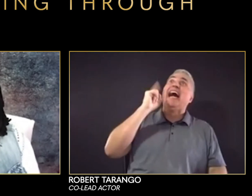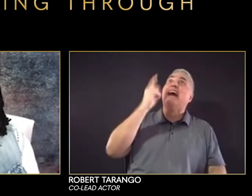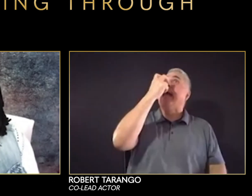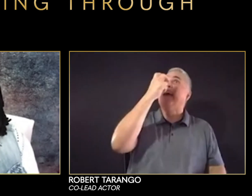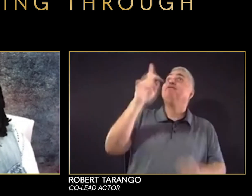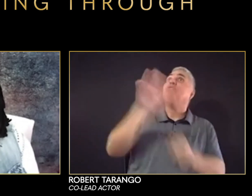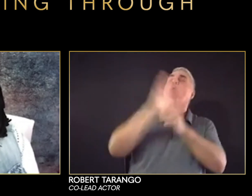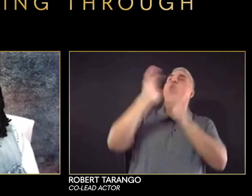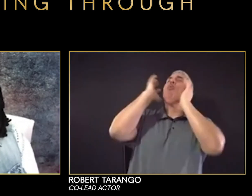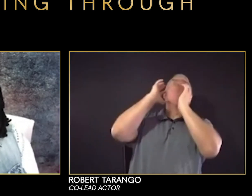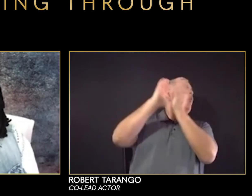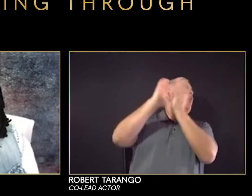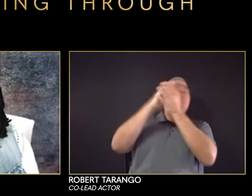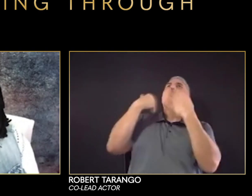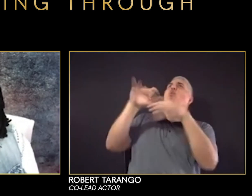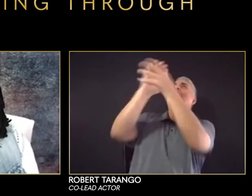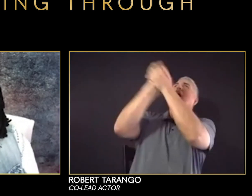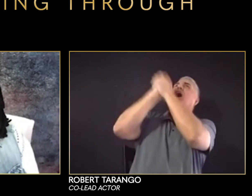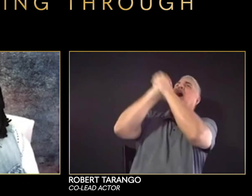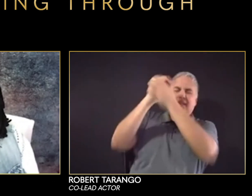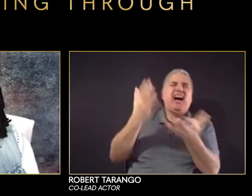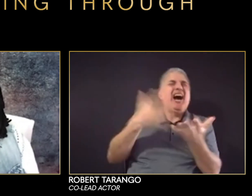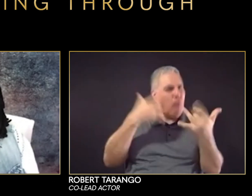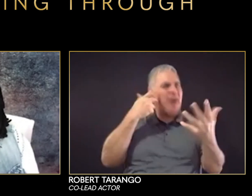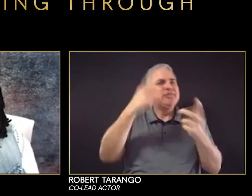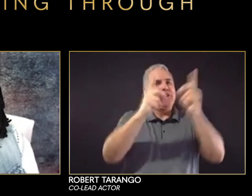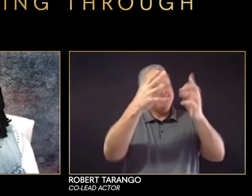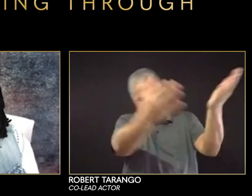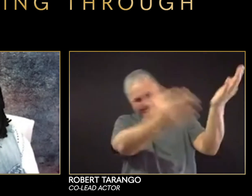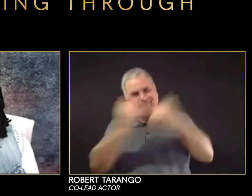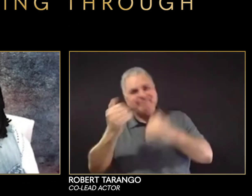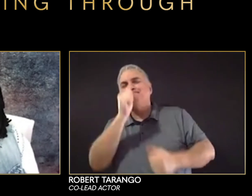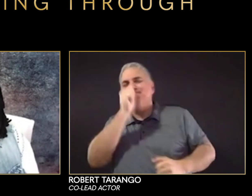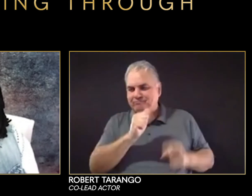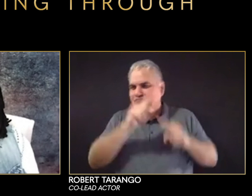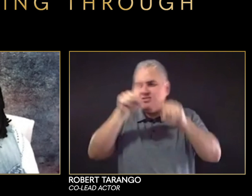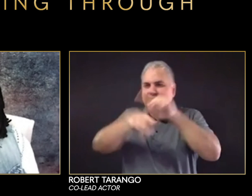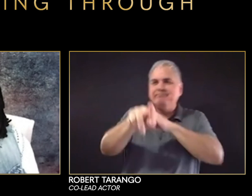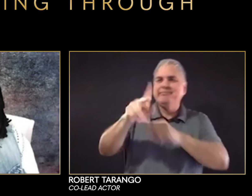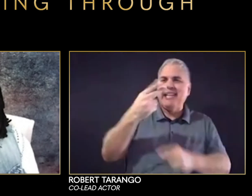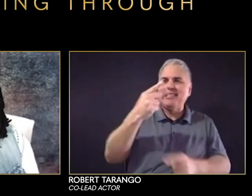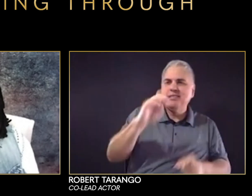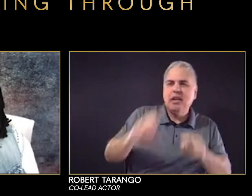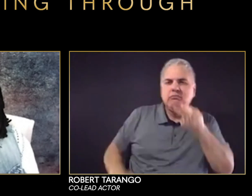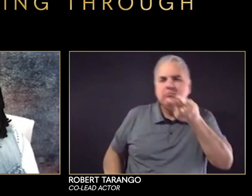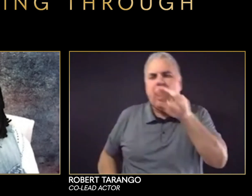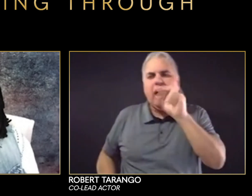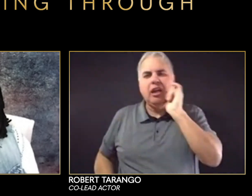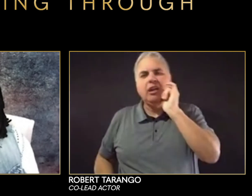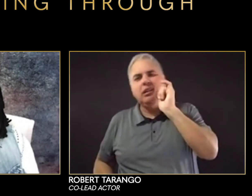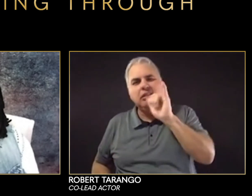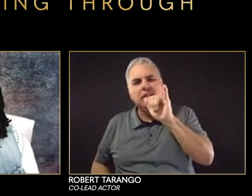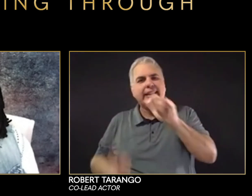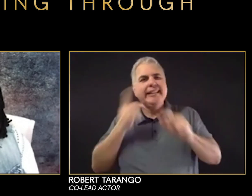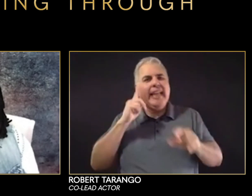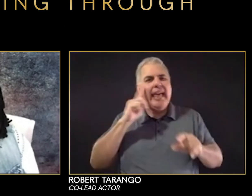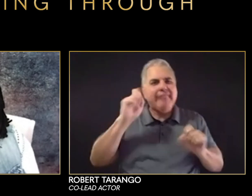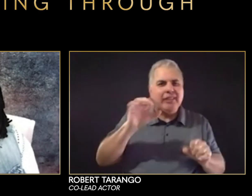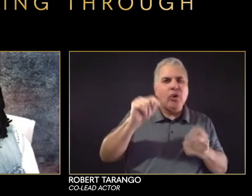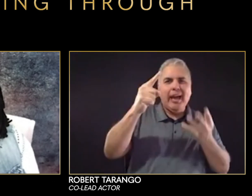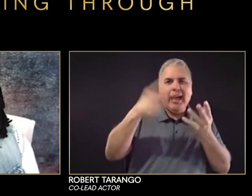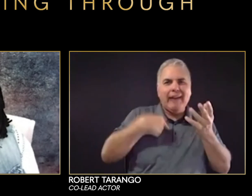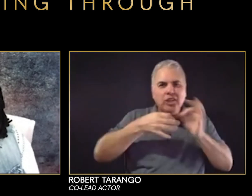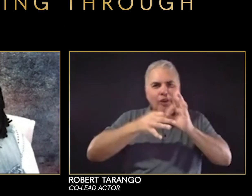Wow. And to realize that we can succeed, and really the impact it would make to have more deafblind actors